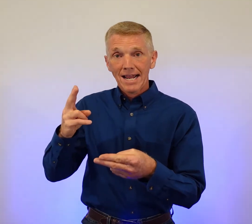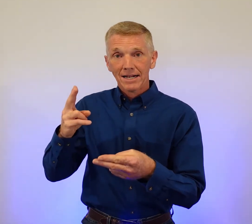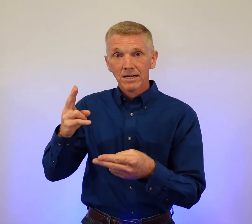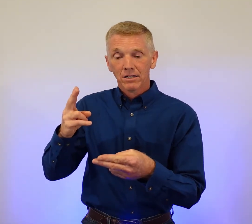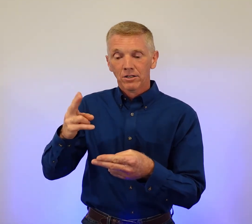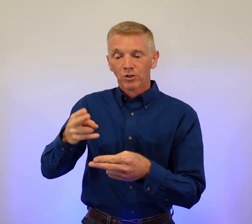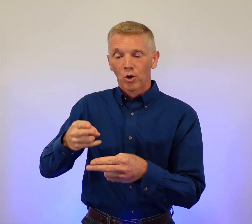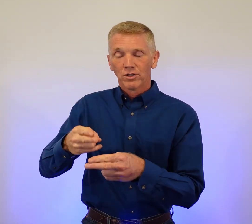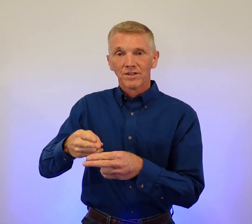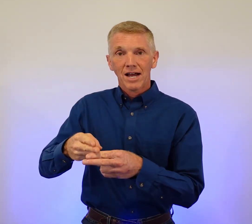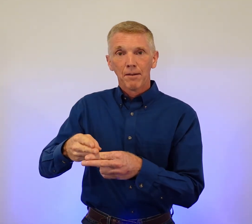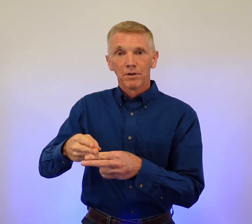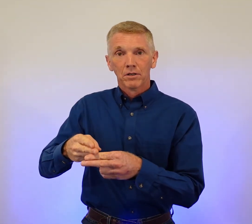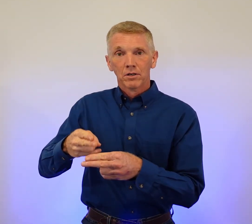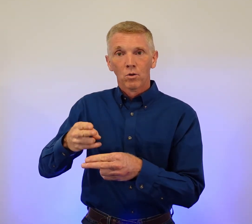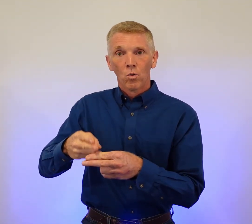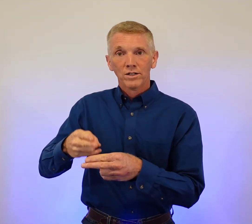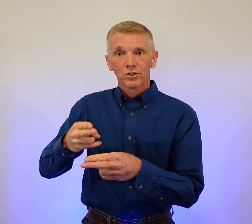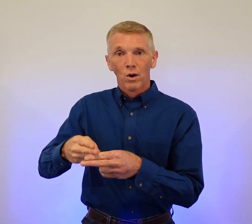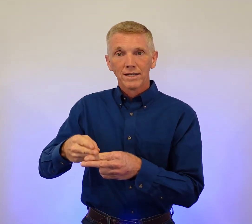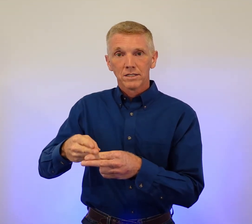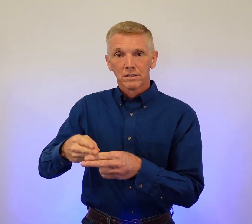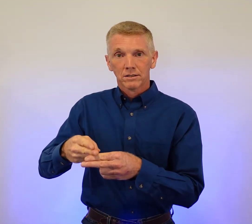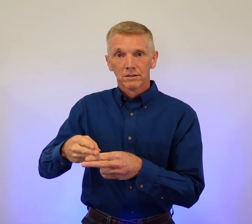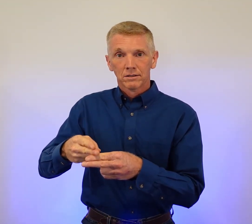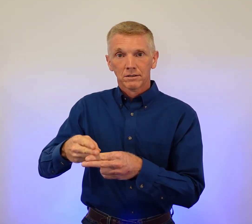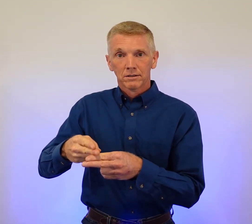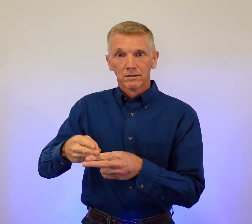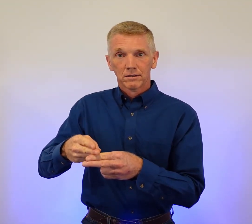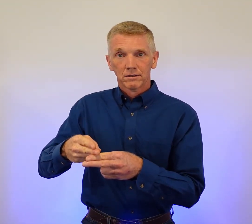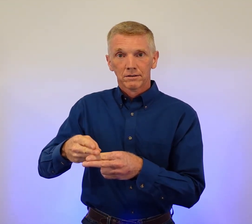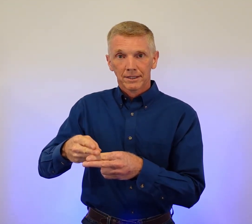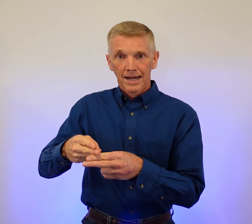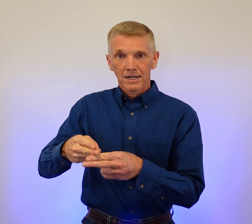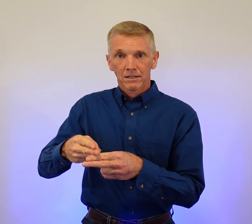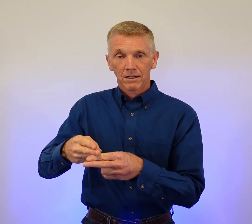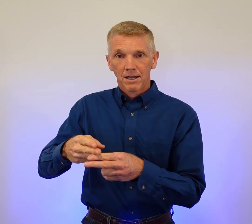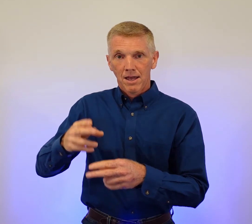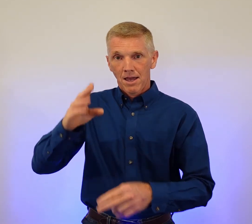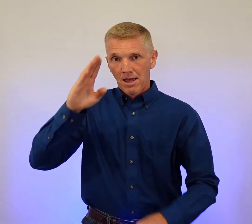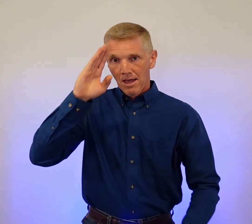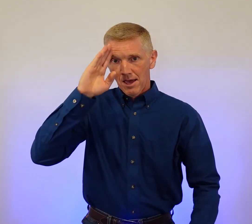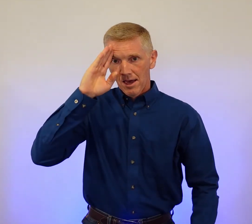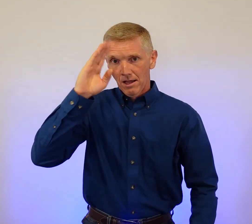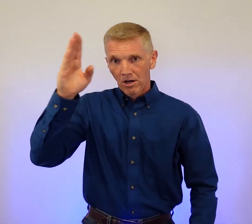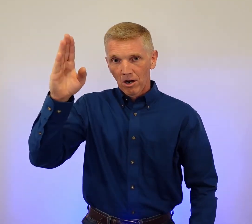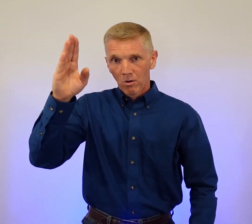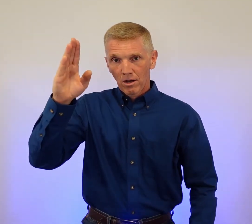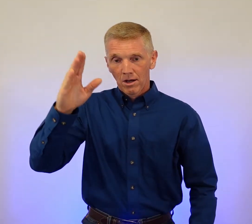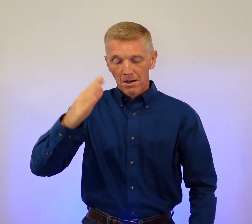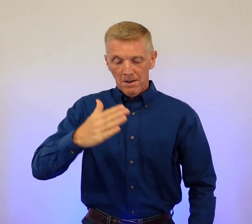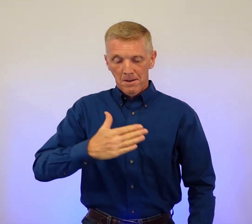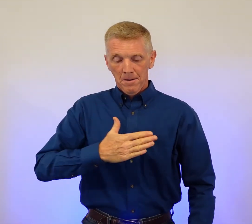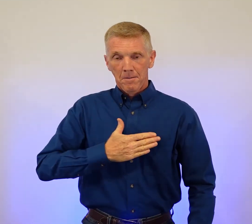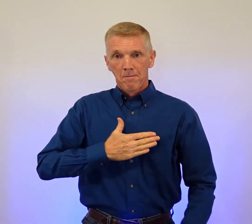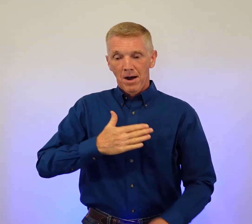right-handed, goes on the top. Once, twice. Got it? Hello,